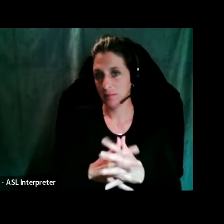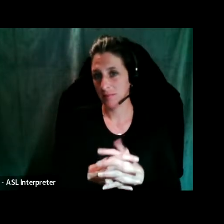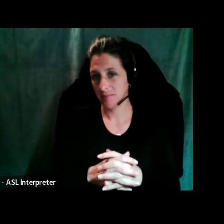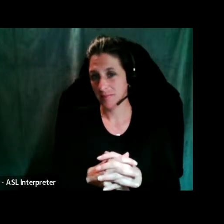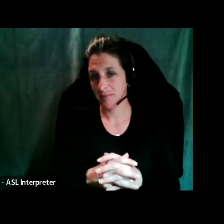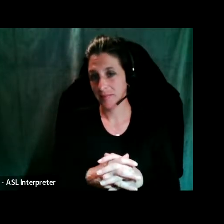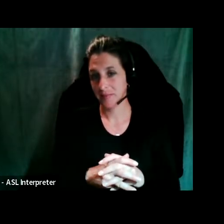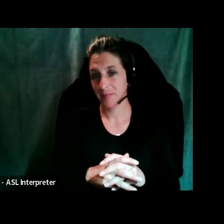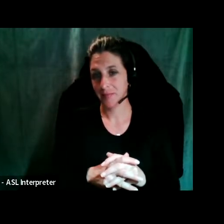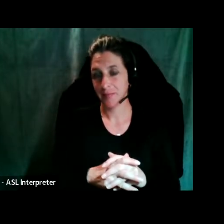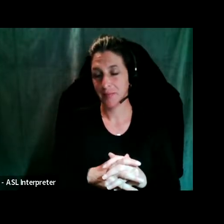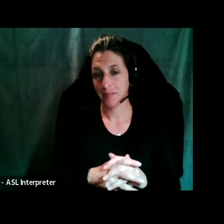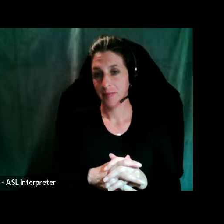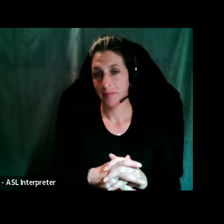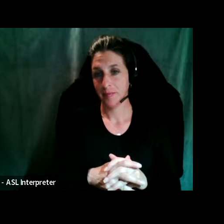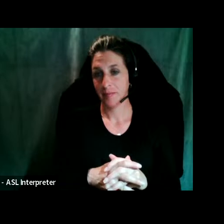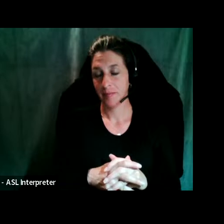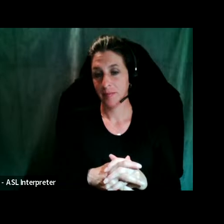I like